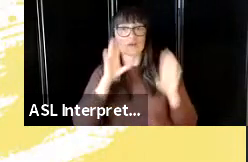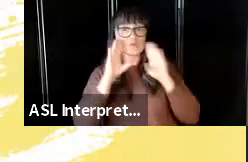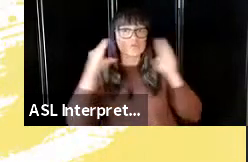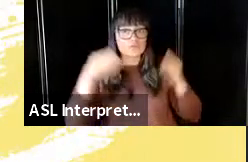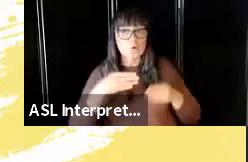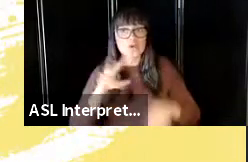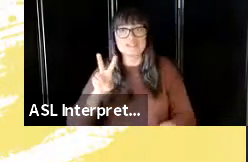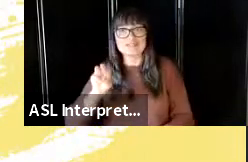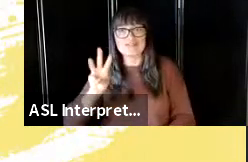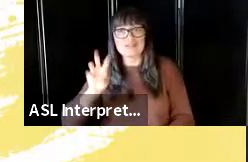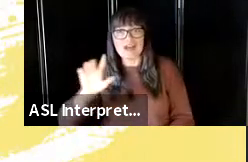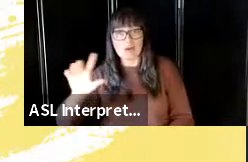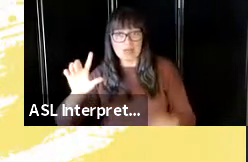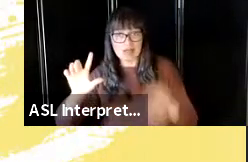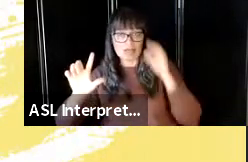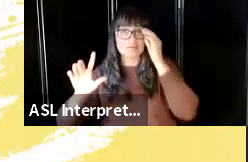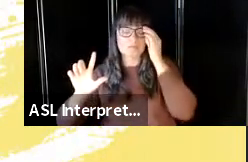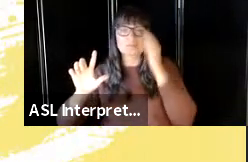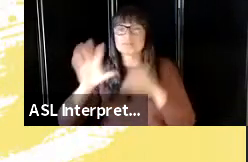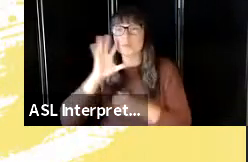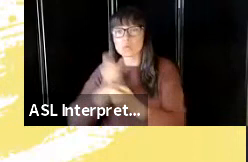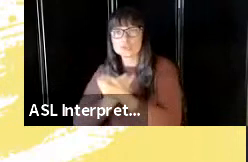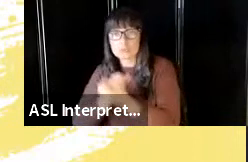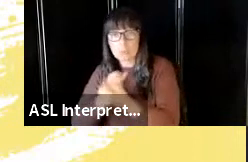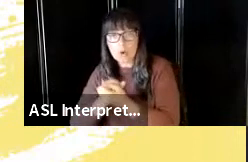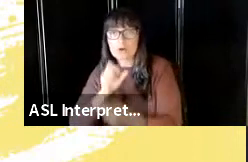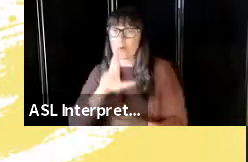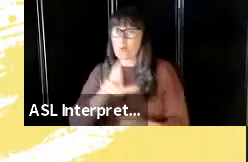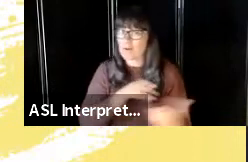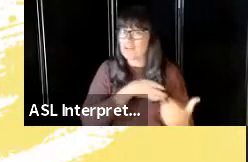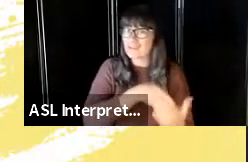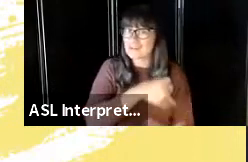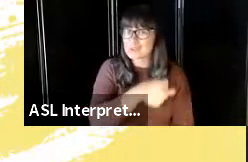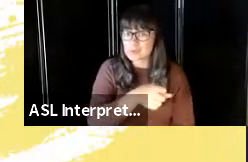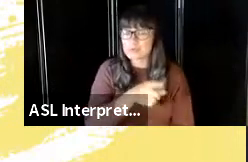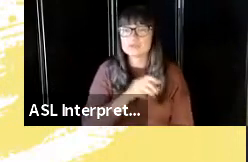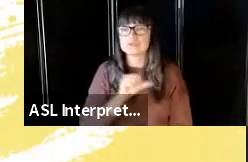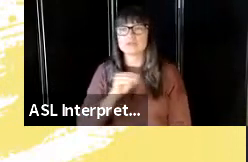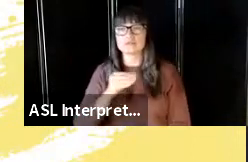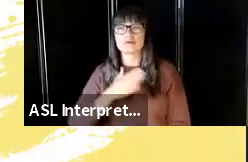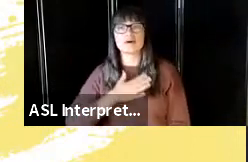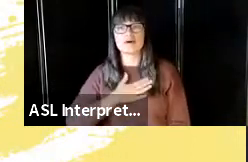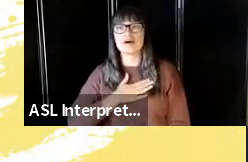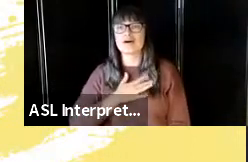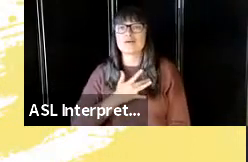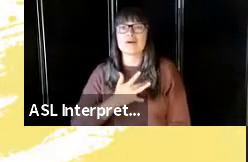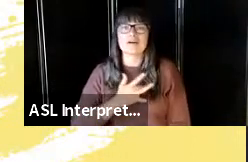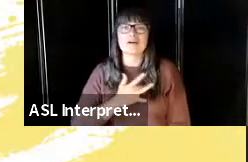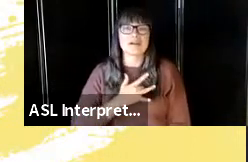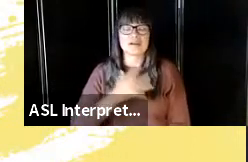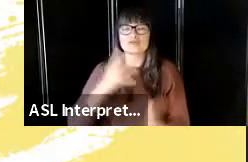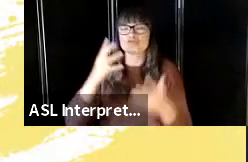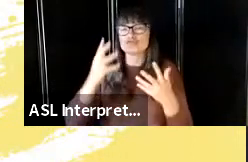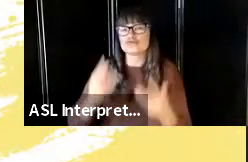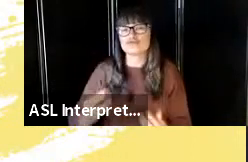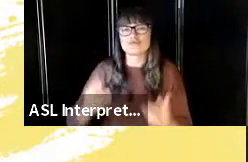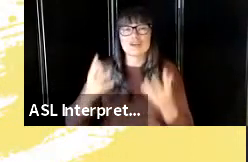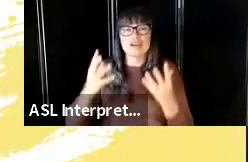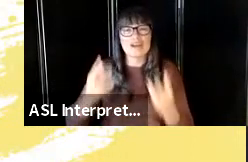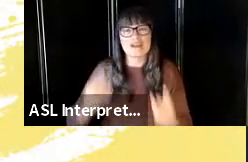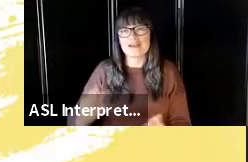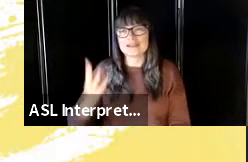the vowels that are either going to disable or able you. So again, right way. My heart